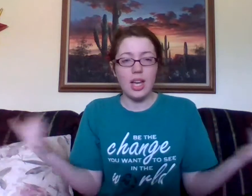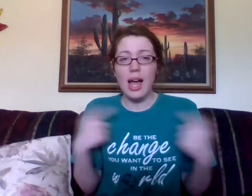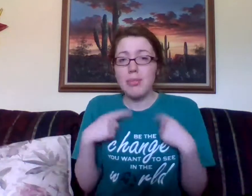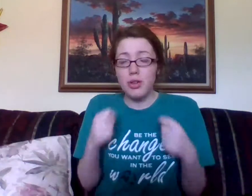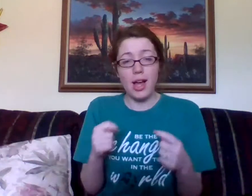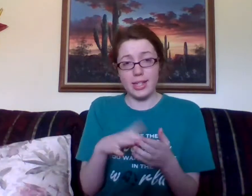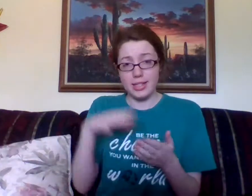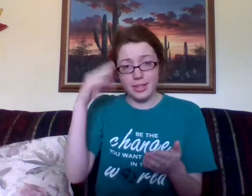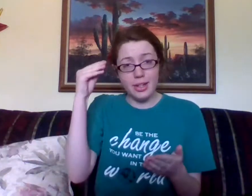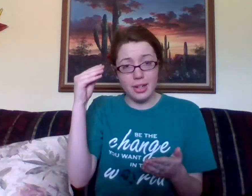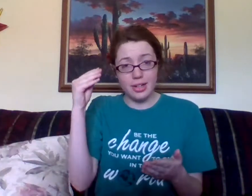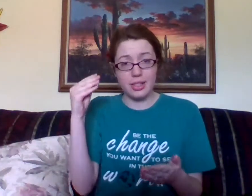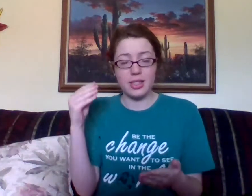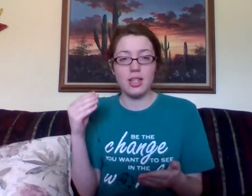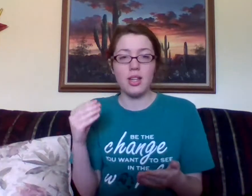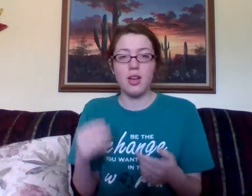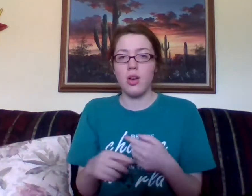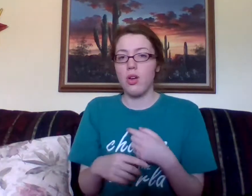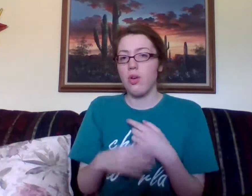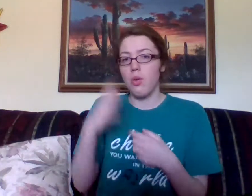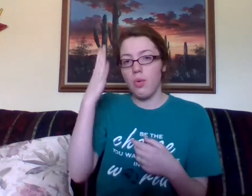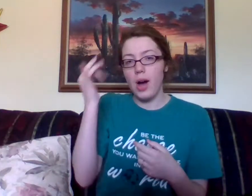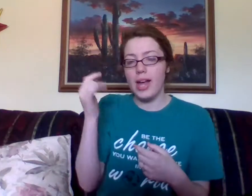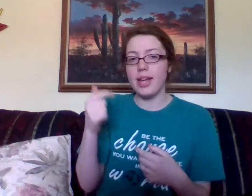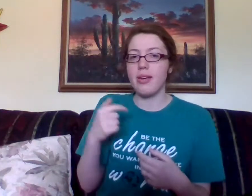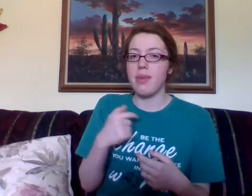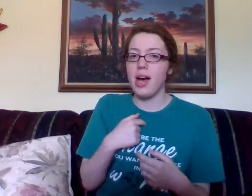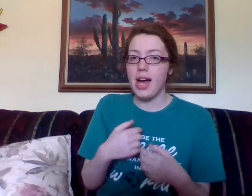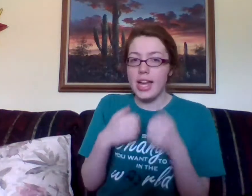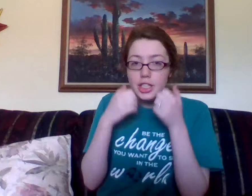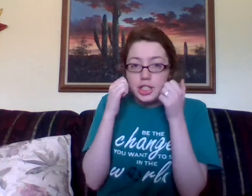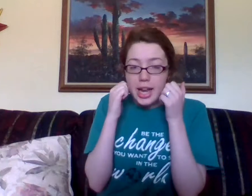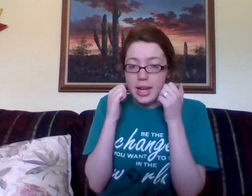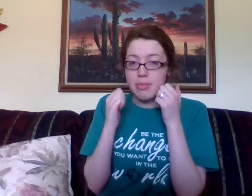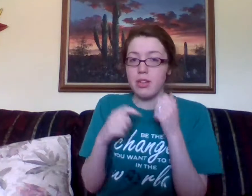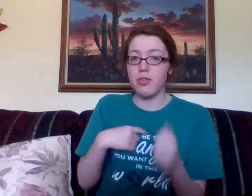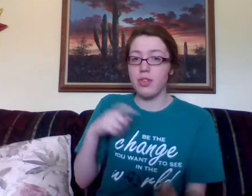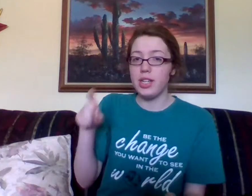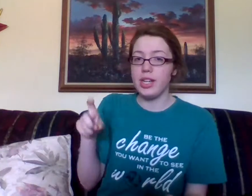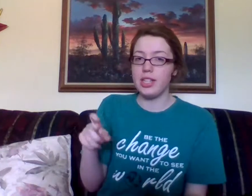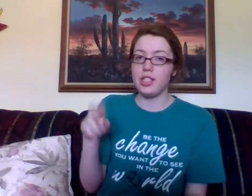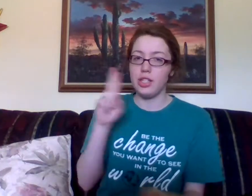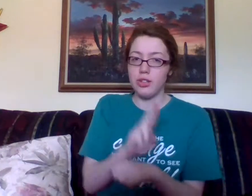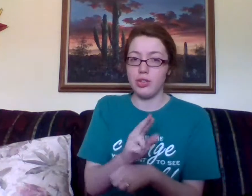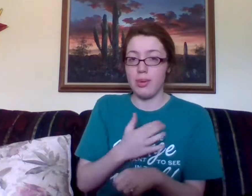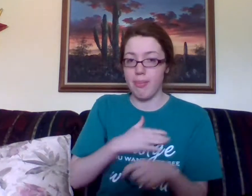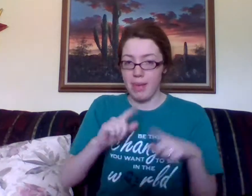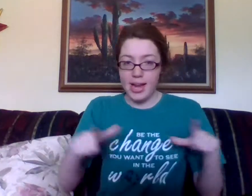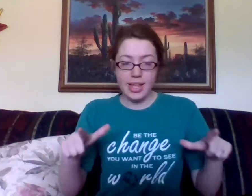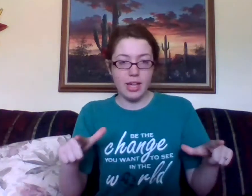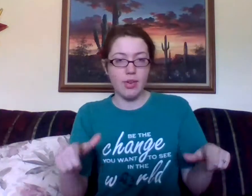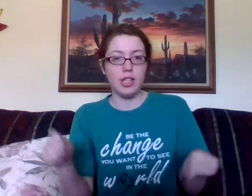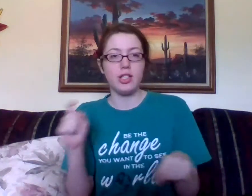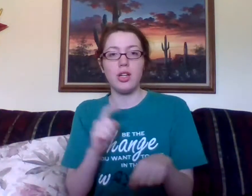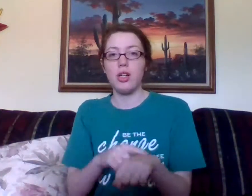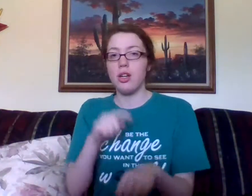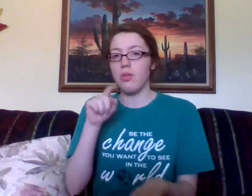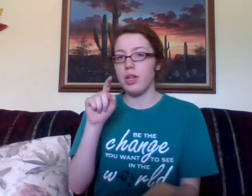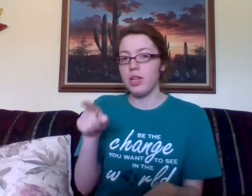I'm trying to learn. Why am I shamed for needing to use my language when